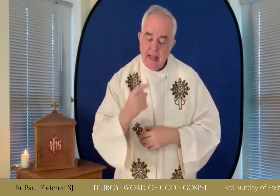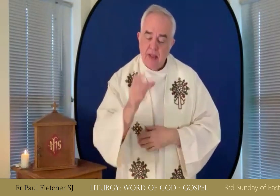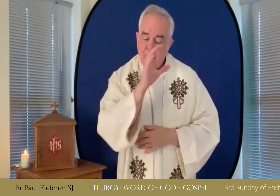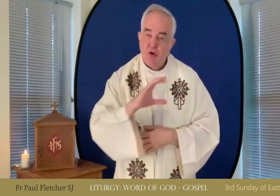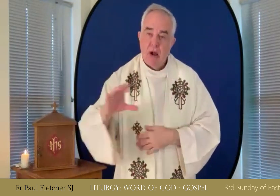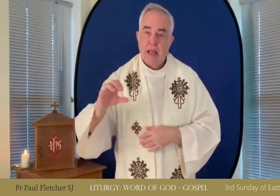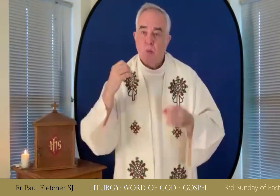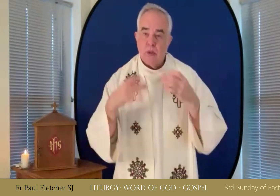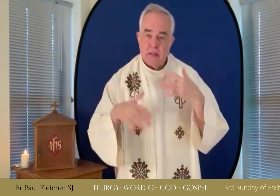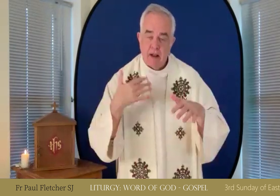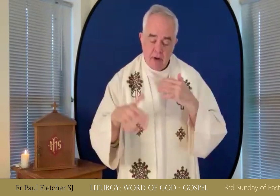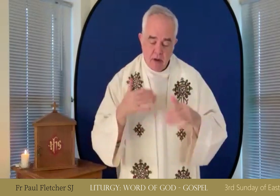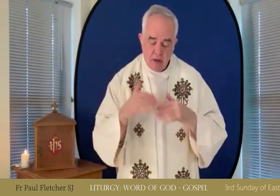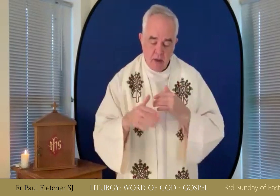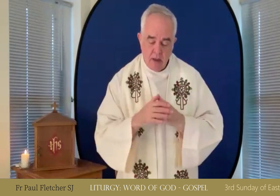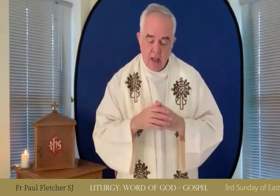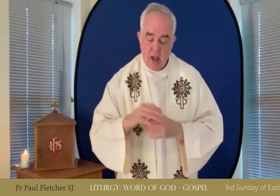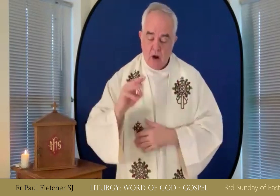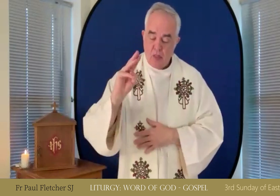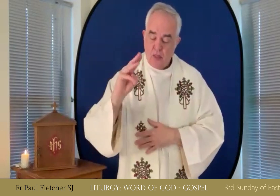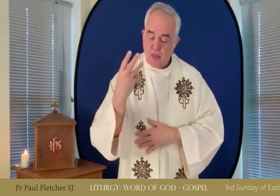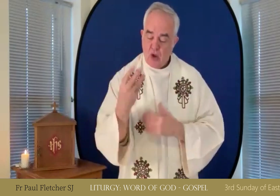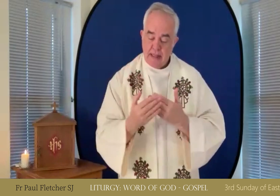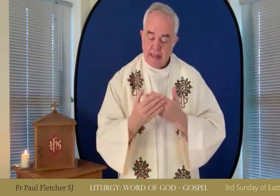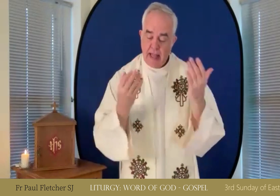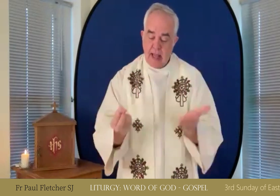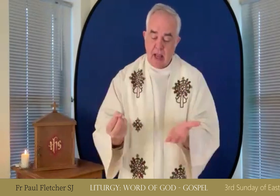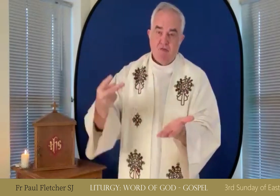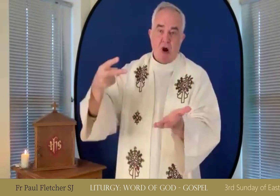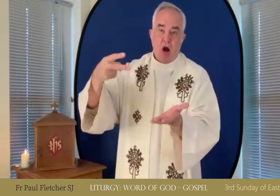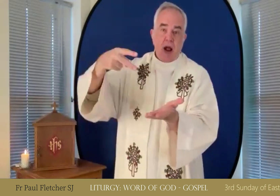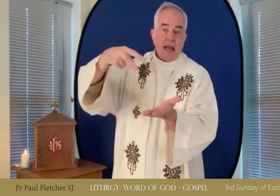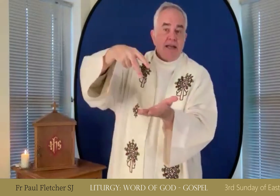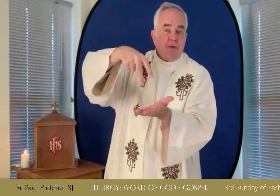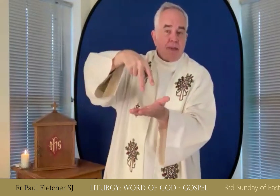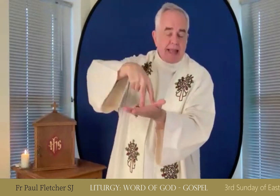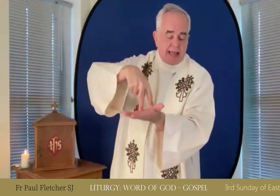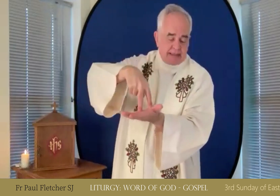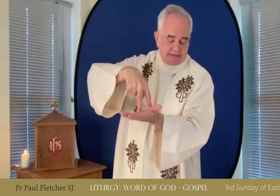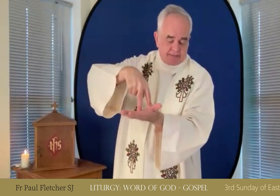that the Christ would suffer on the third day, rise from the dead.